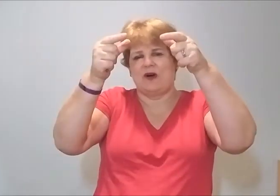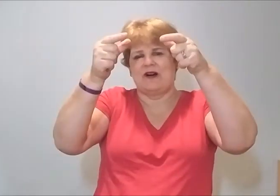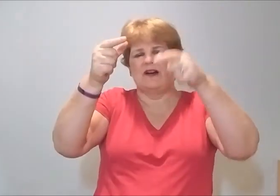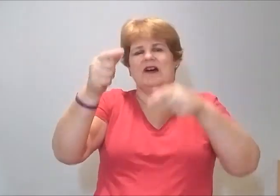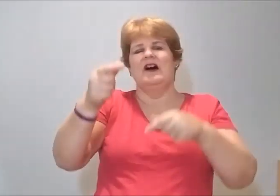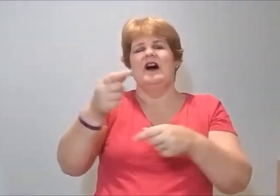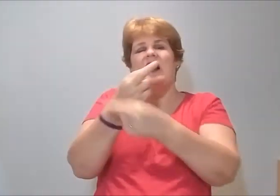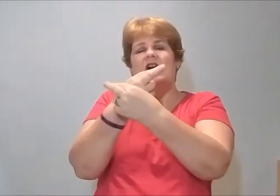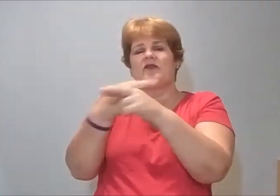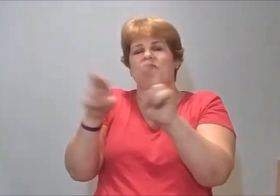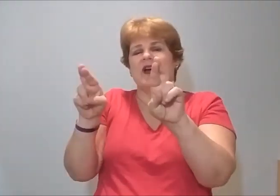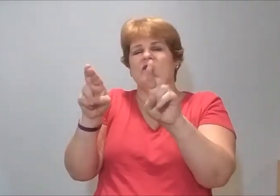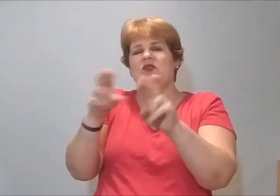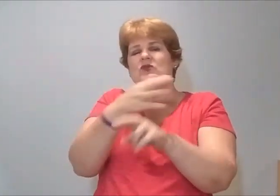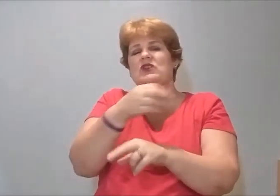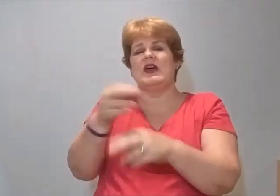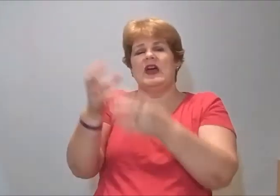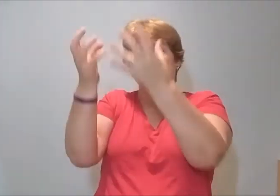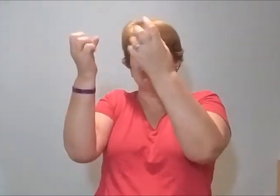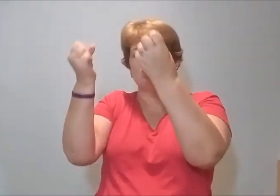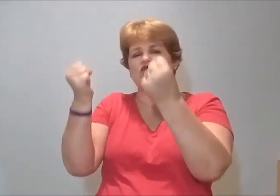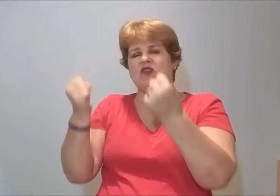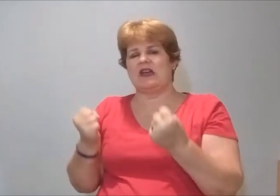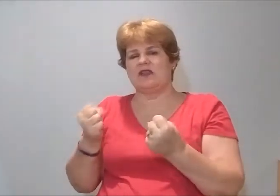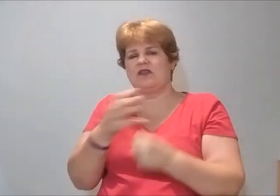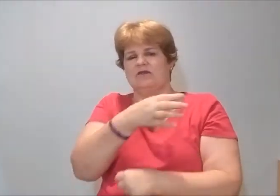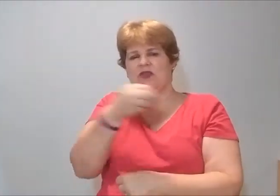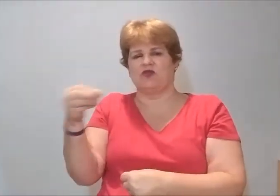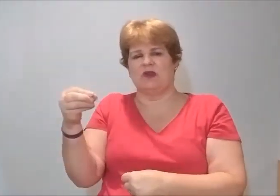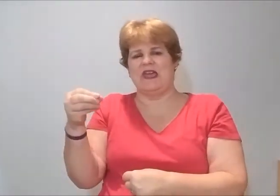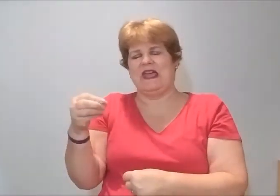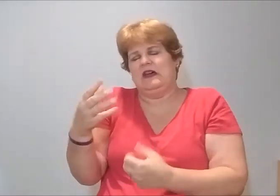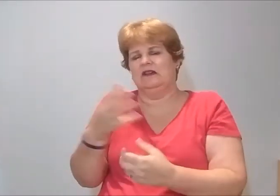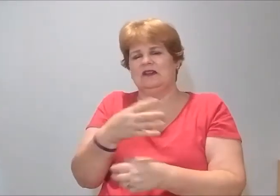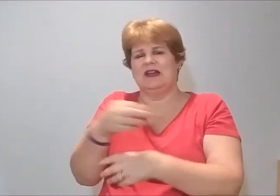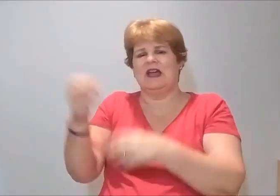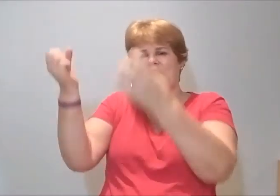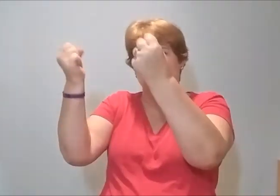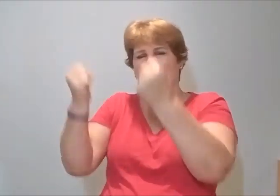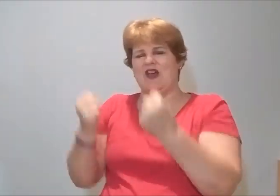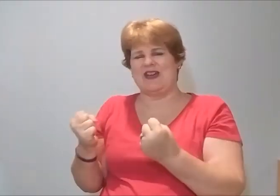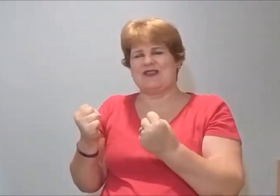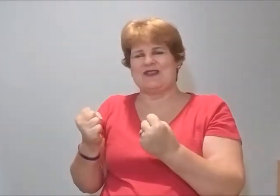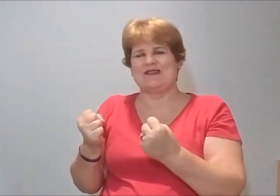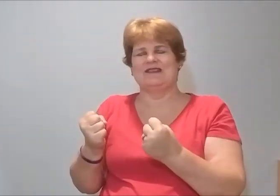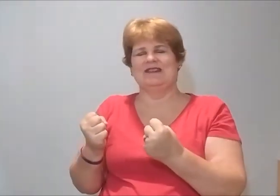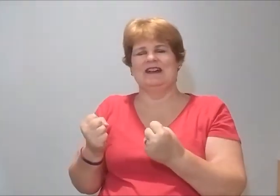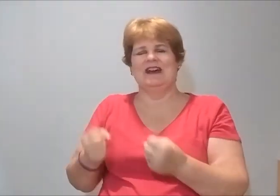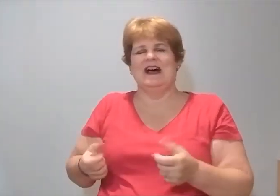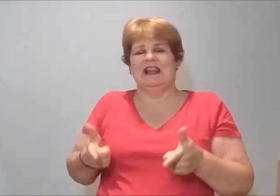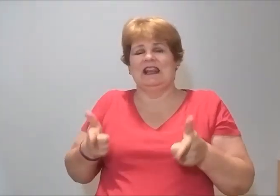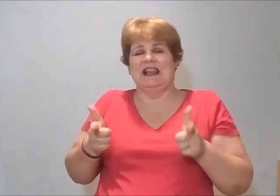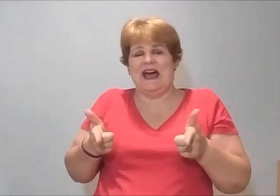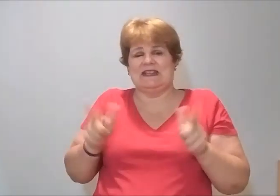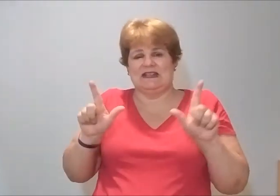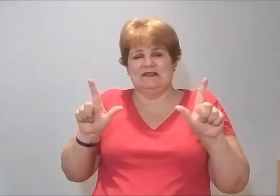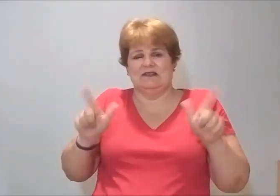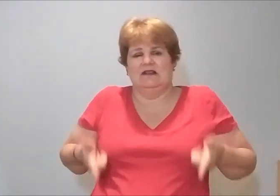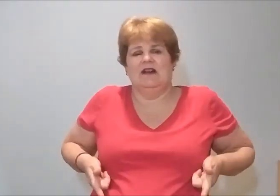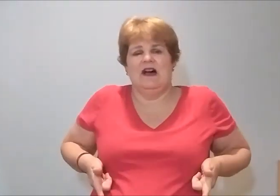tower of refuge and strength. I threw in the and strength. Let